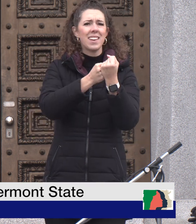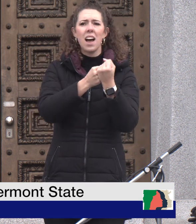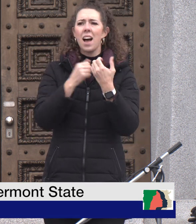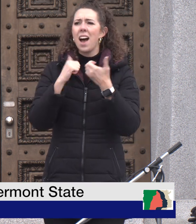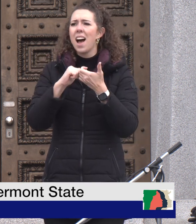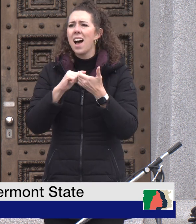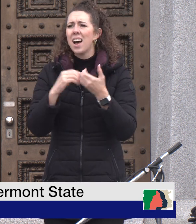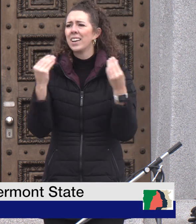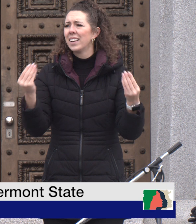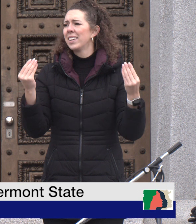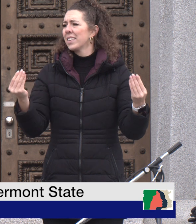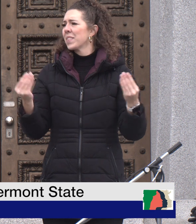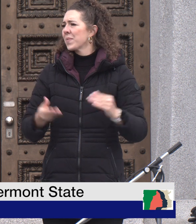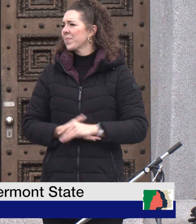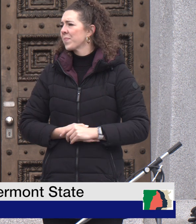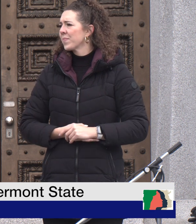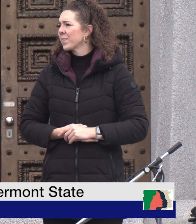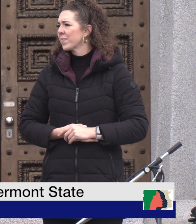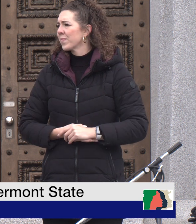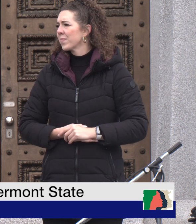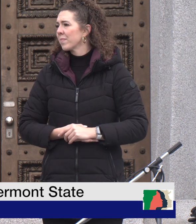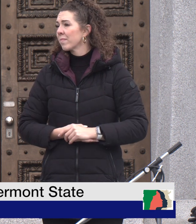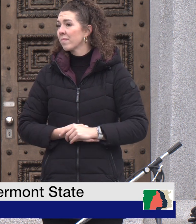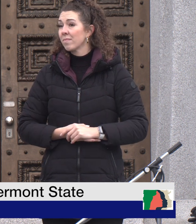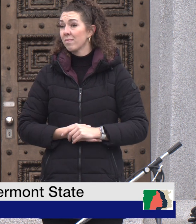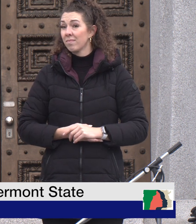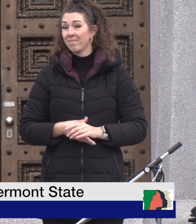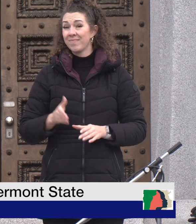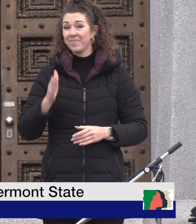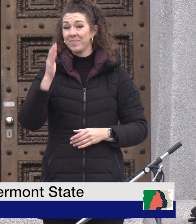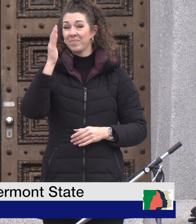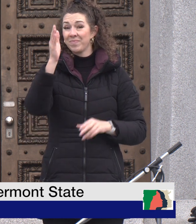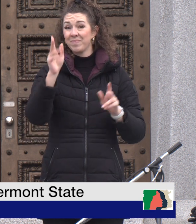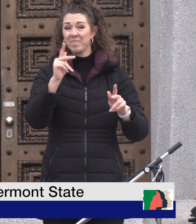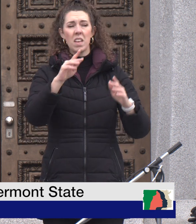backs? Because the criticism will come.